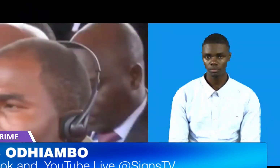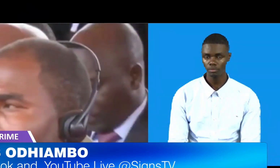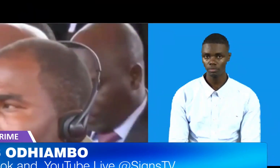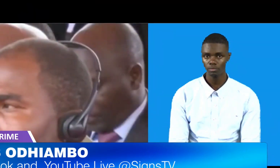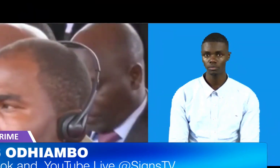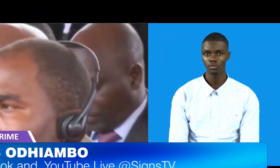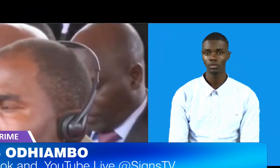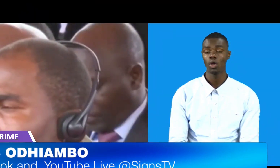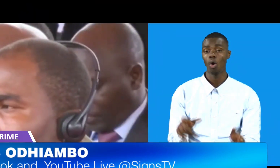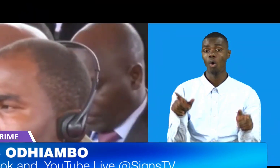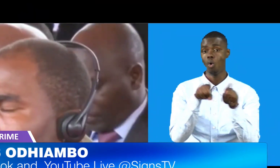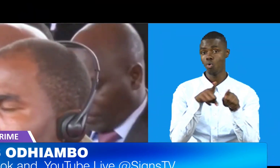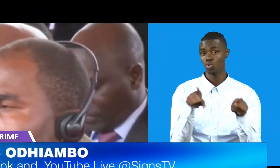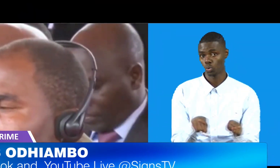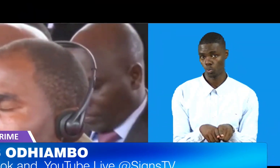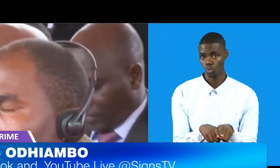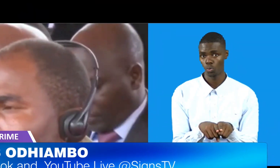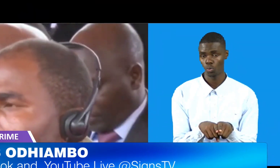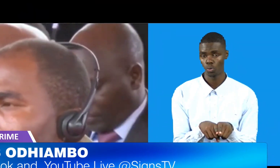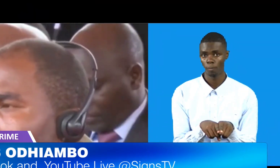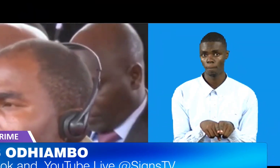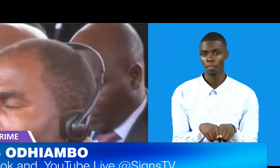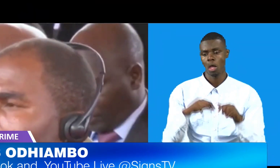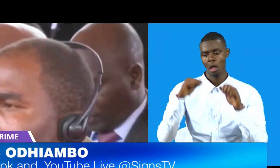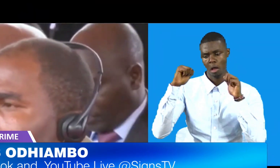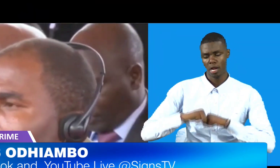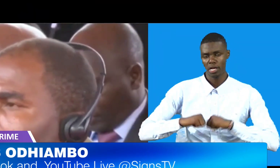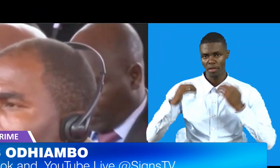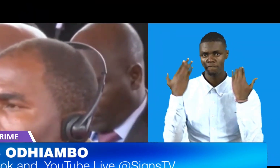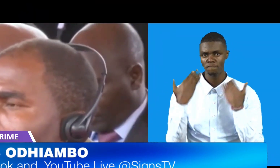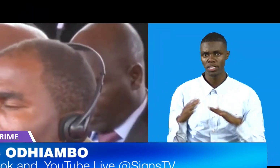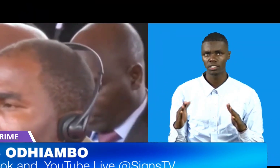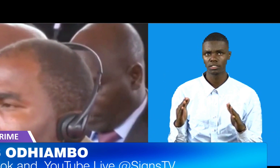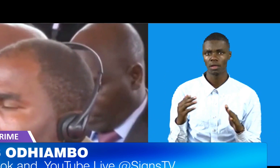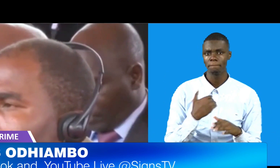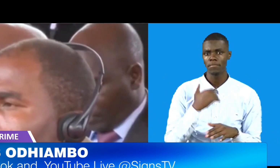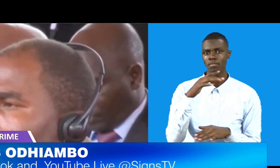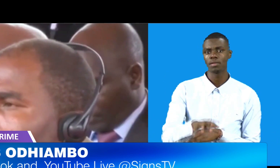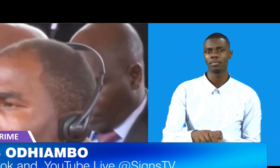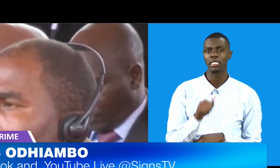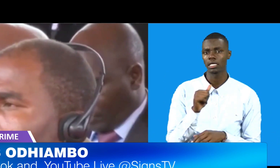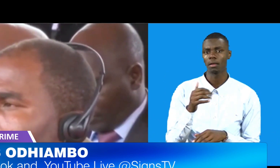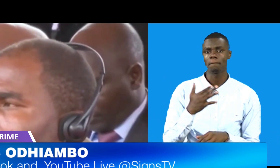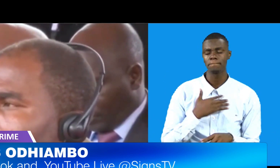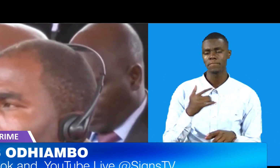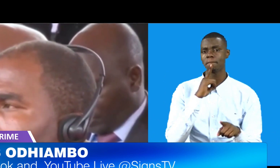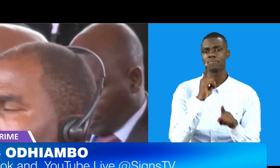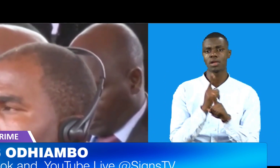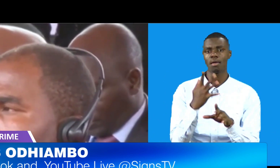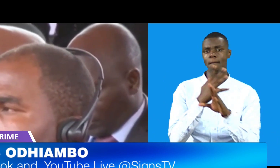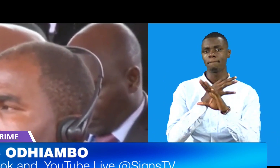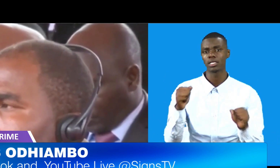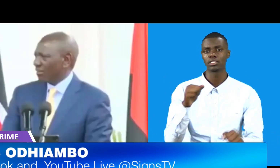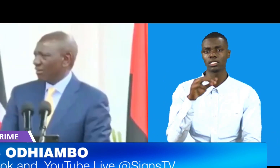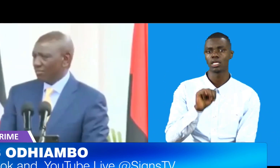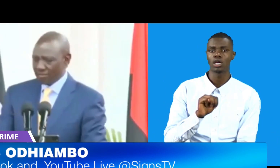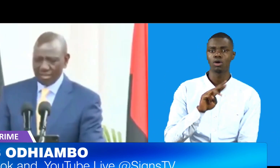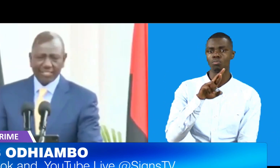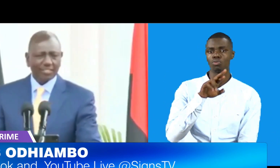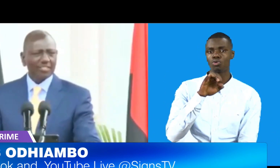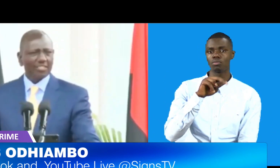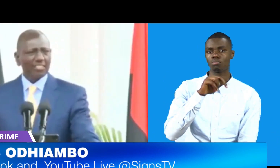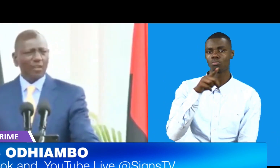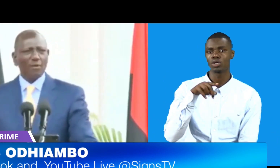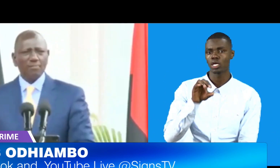We have also agreed, and I have undertaken to my brother President Lourenço,